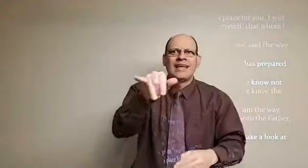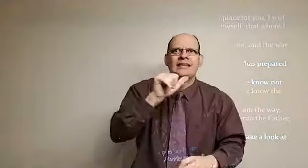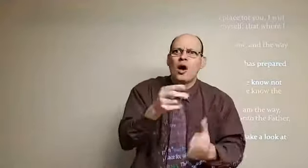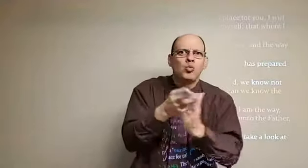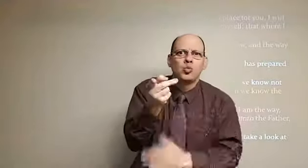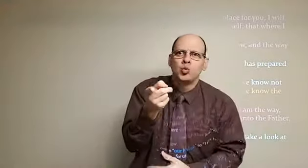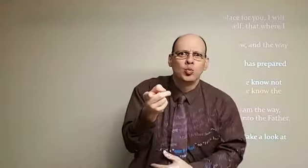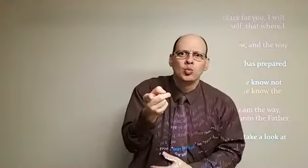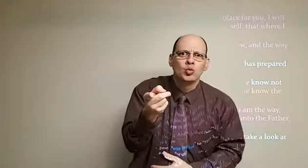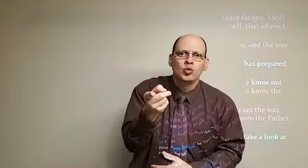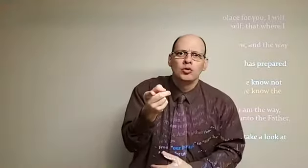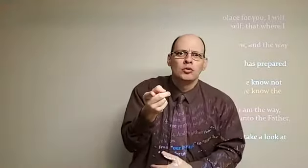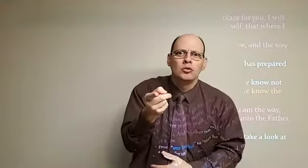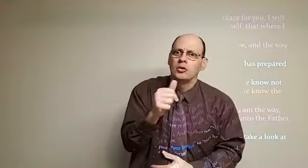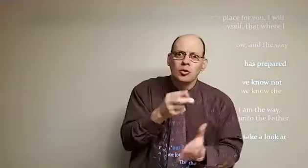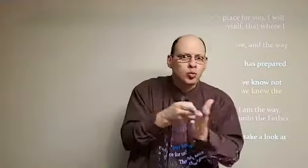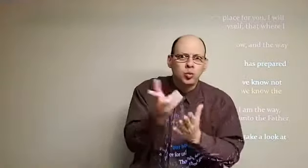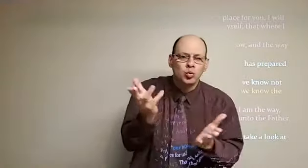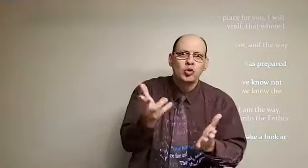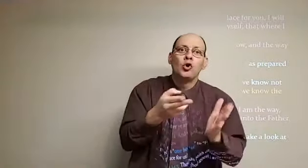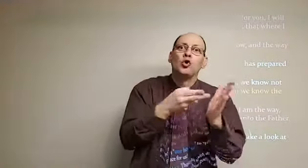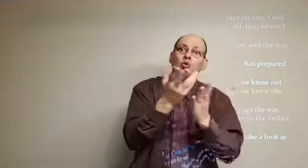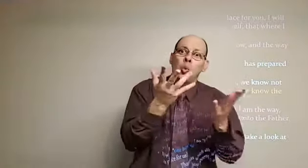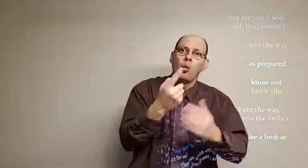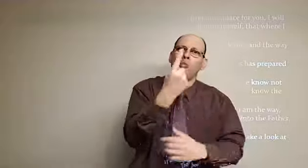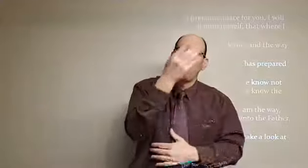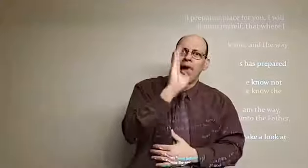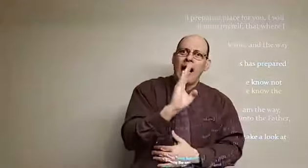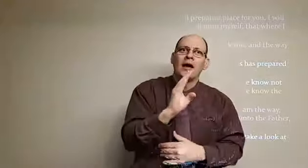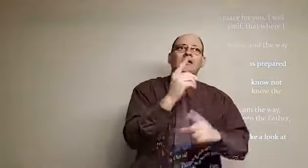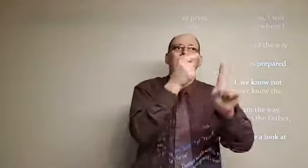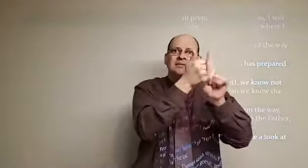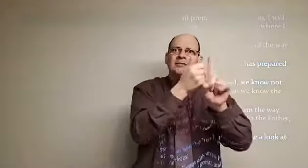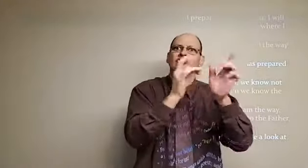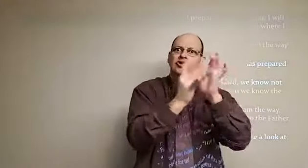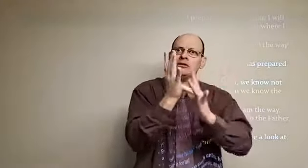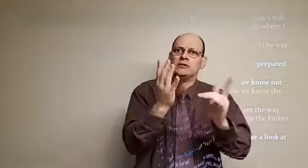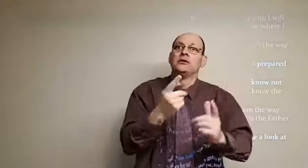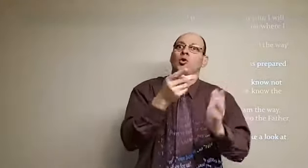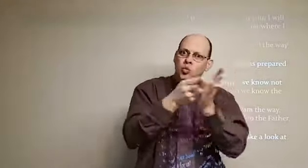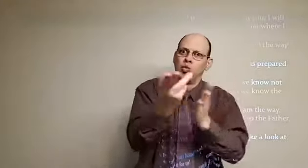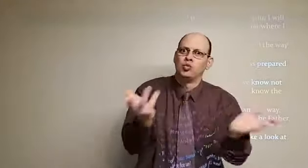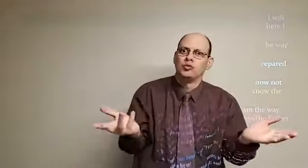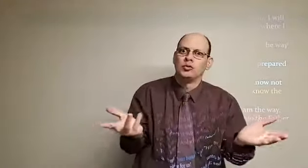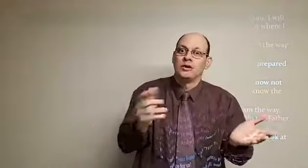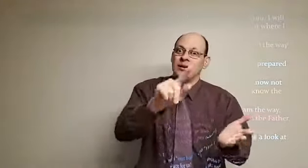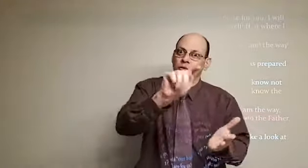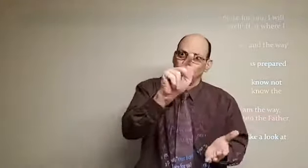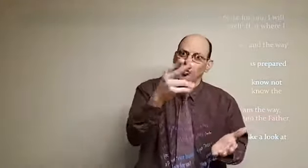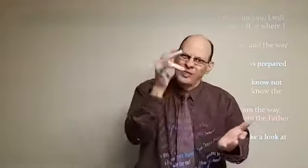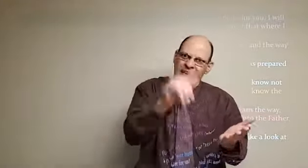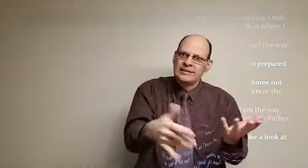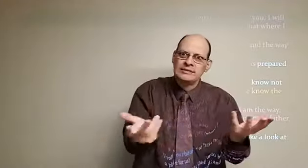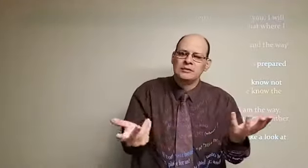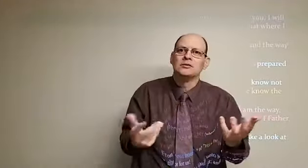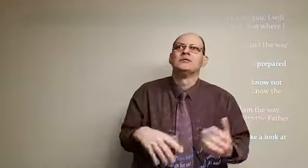persons no that's not the truth I'm telling you that's not the truth there is one God Jesus is the truth Jesus is